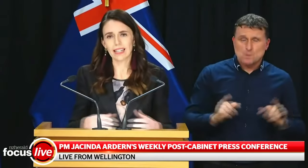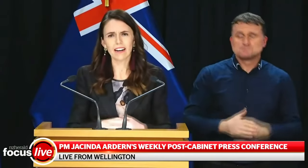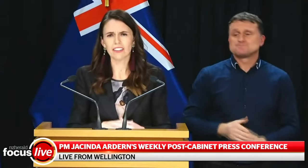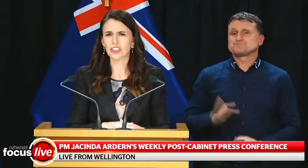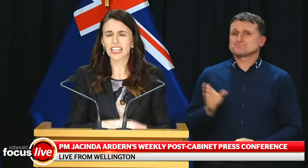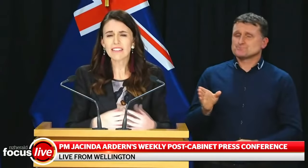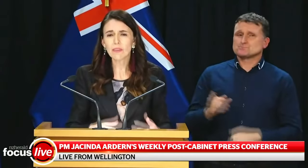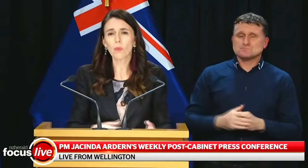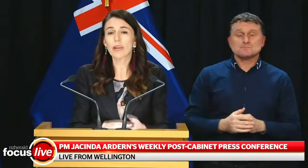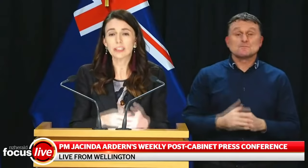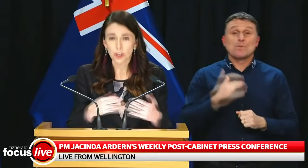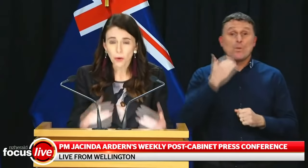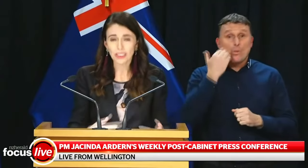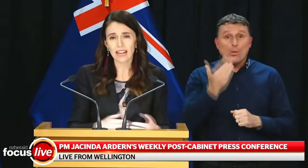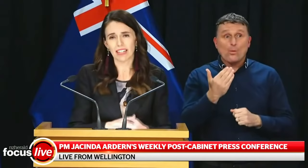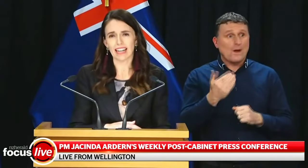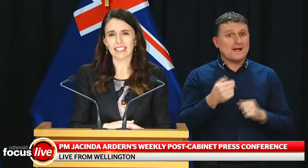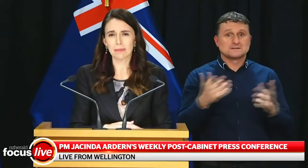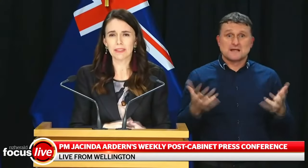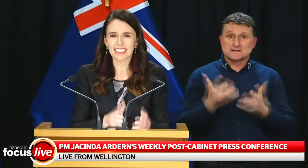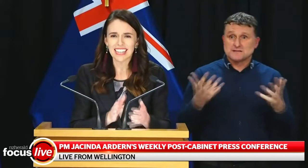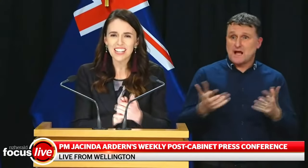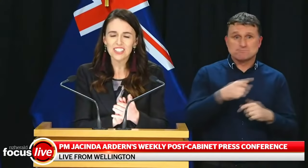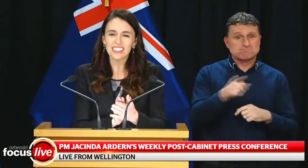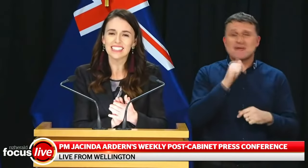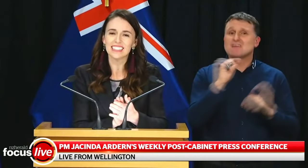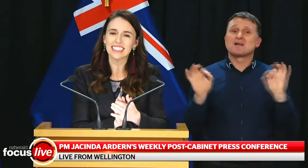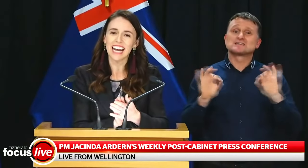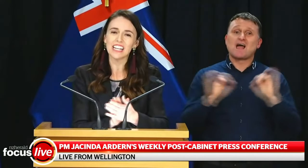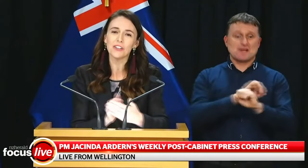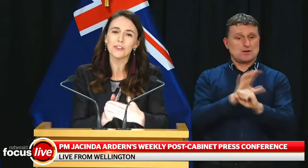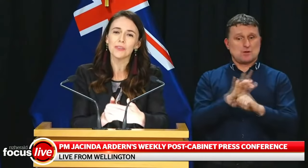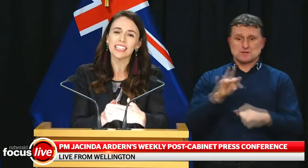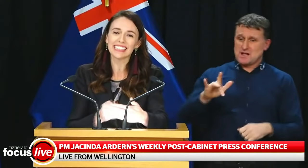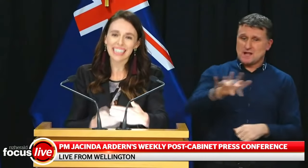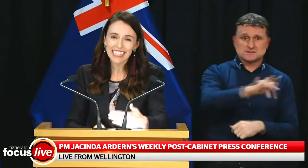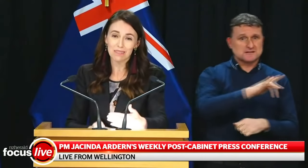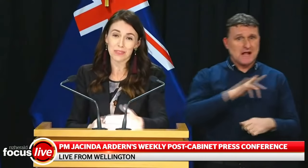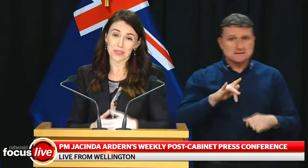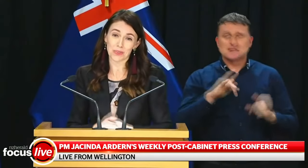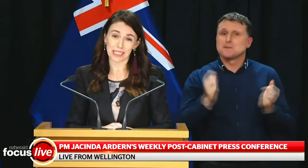always encouraged, even when we don't have a case, because it's actually the scanning you do in